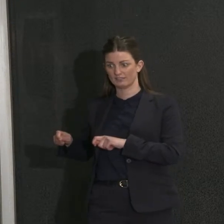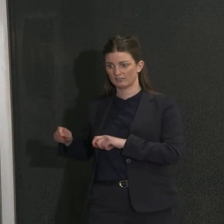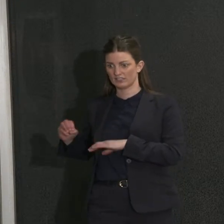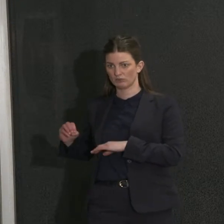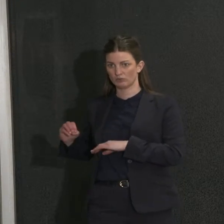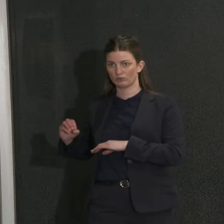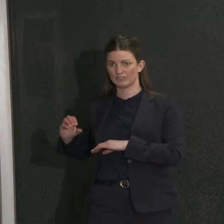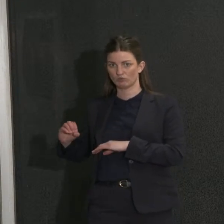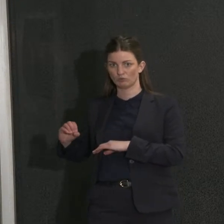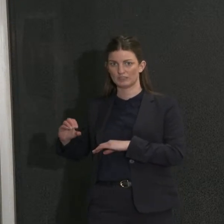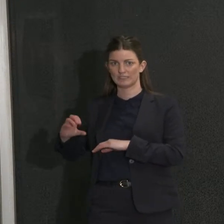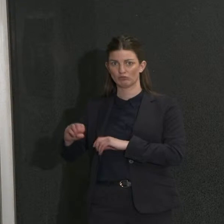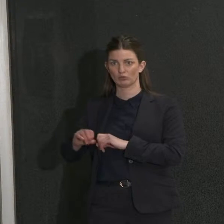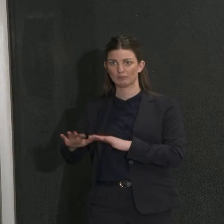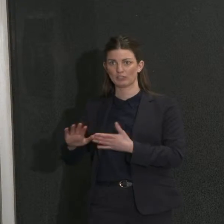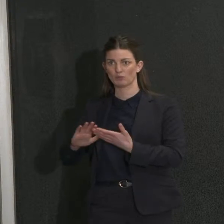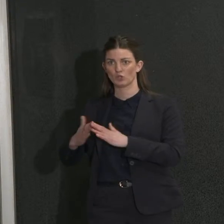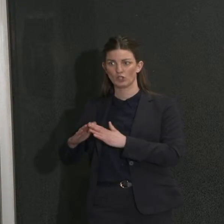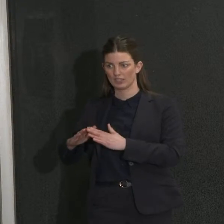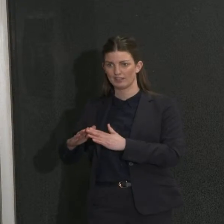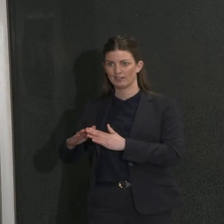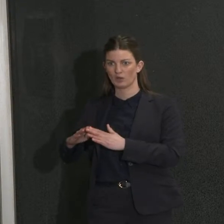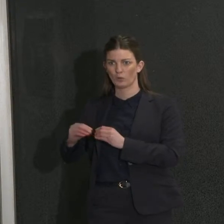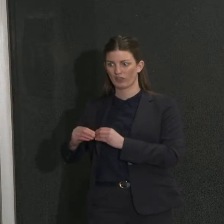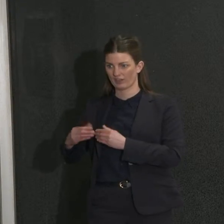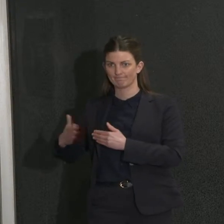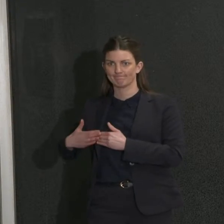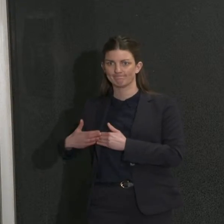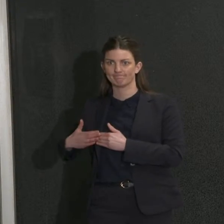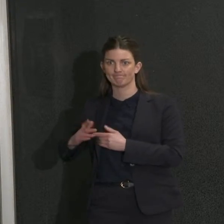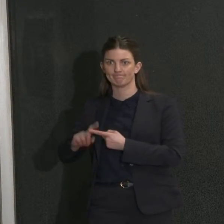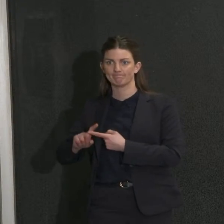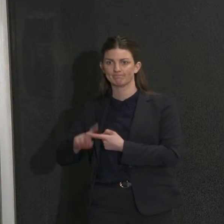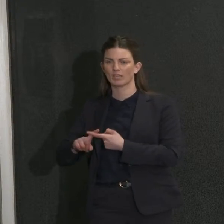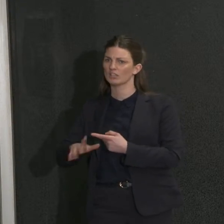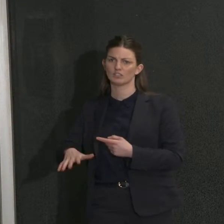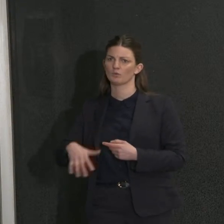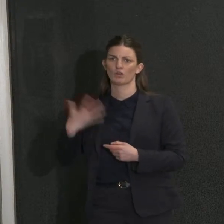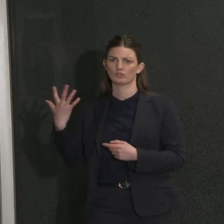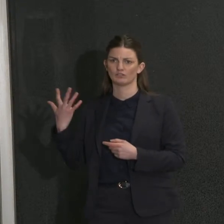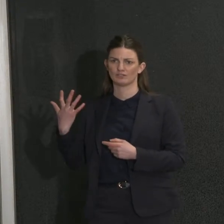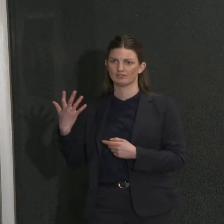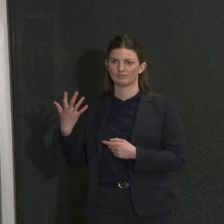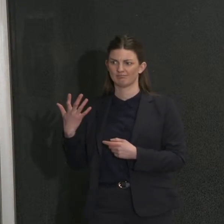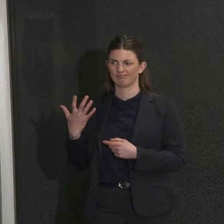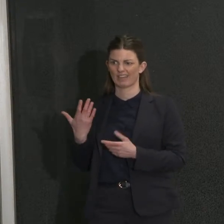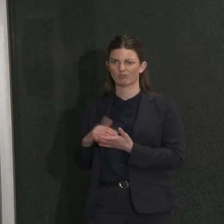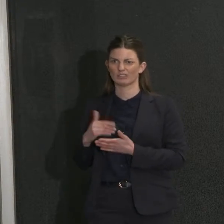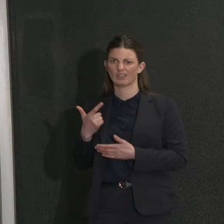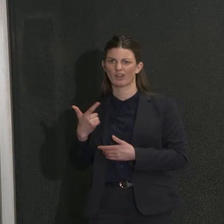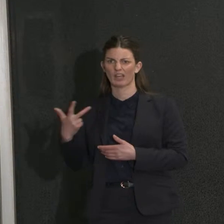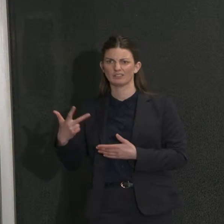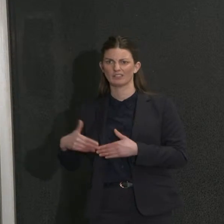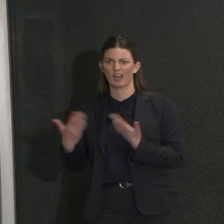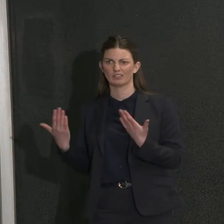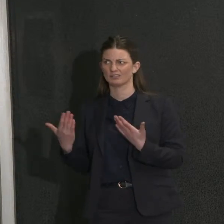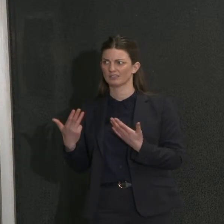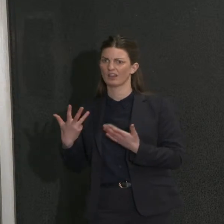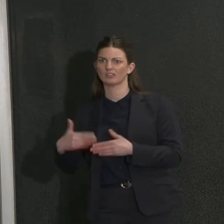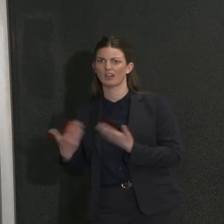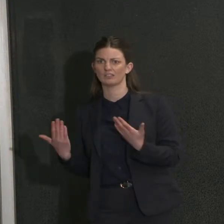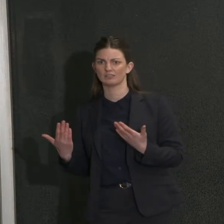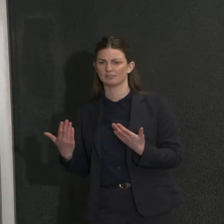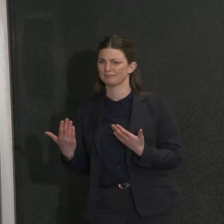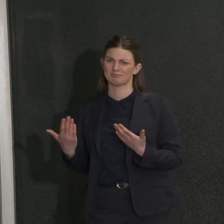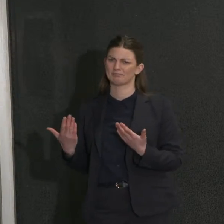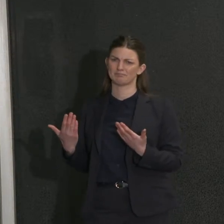that had been in the community, keeping a lockdown on for another 7 or 8 or whatever it would have been, 9 days,